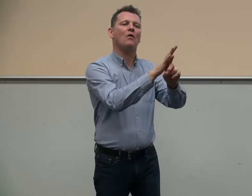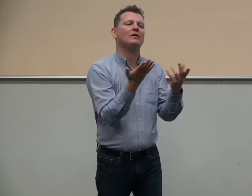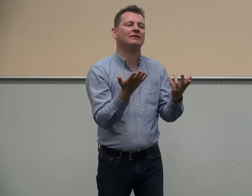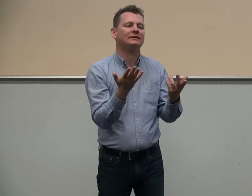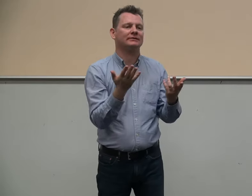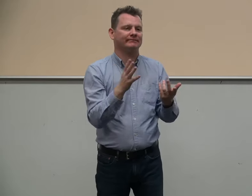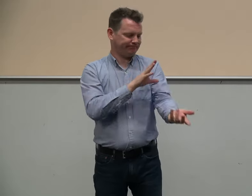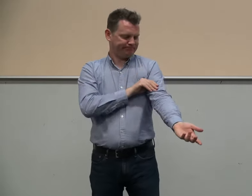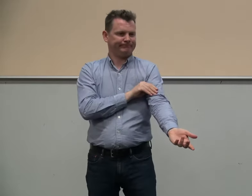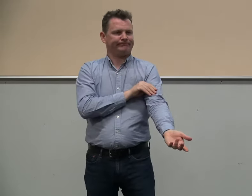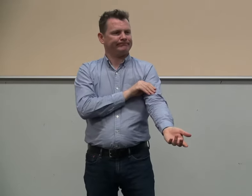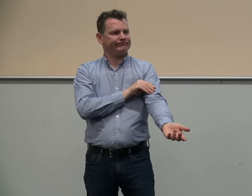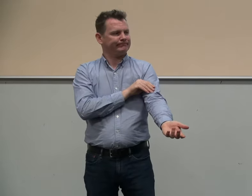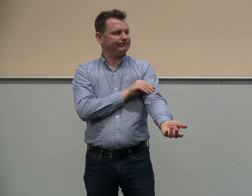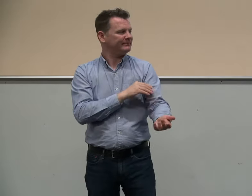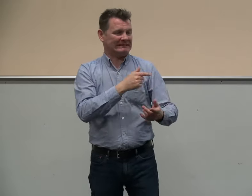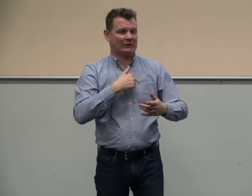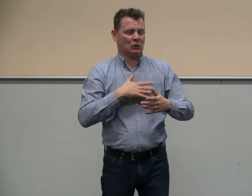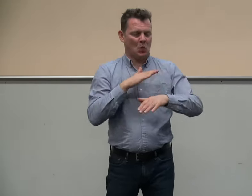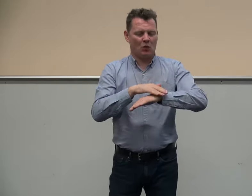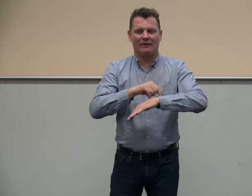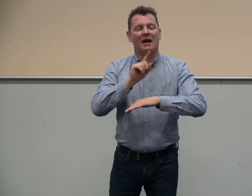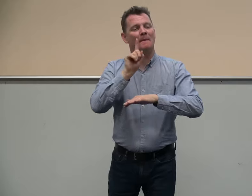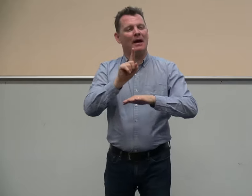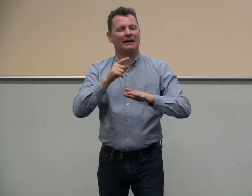A really good example, the risk of running over time,